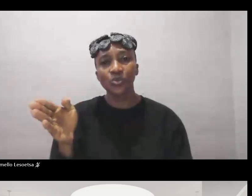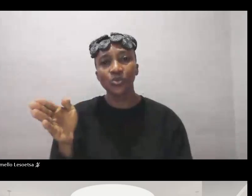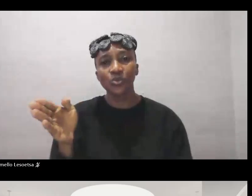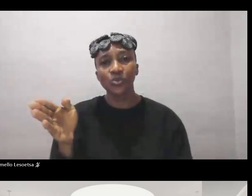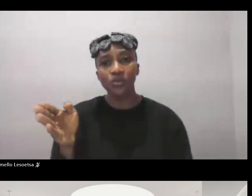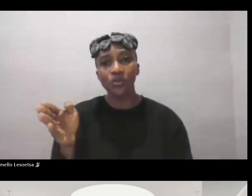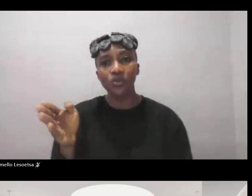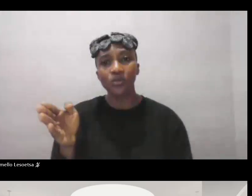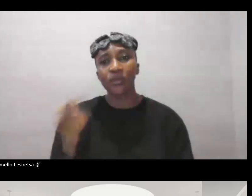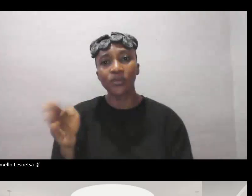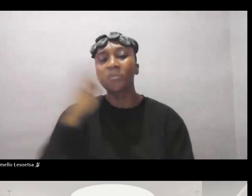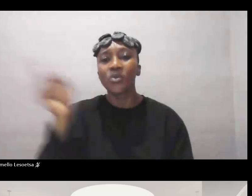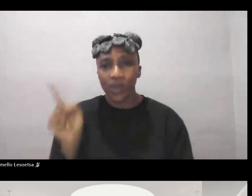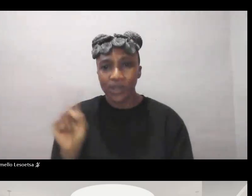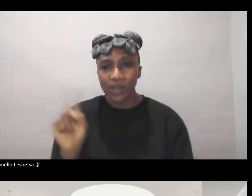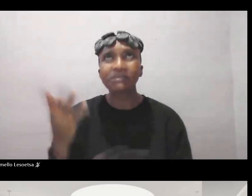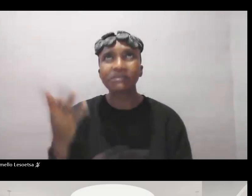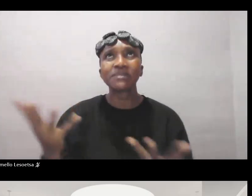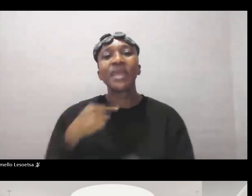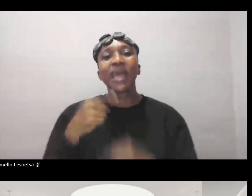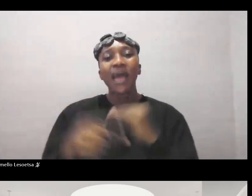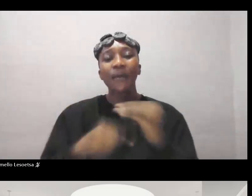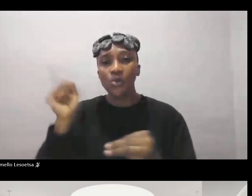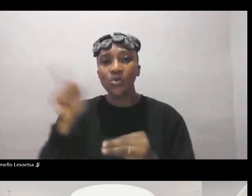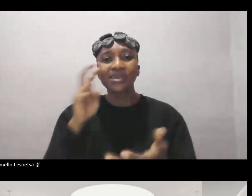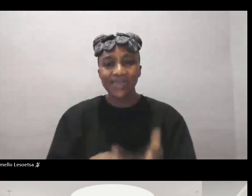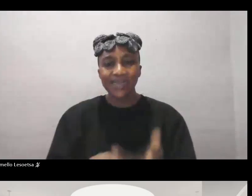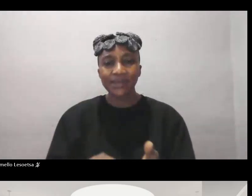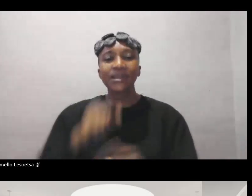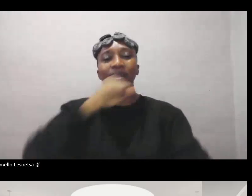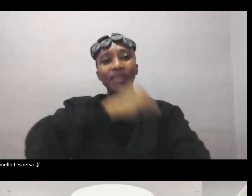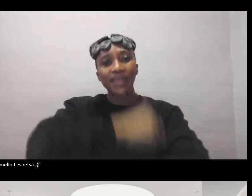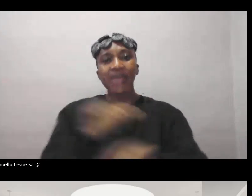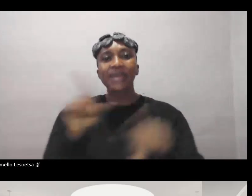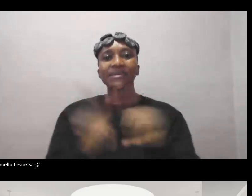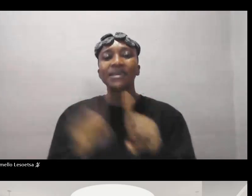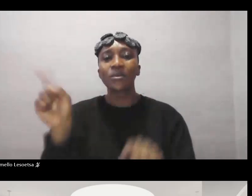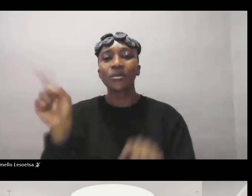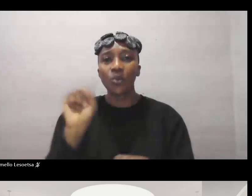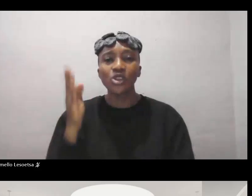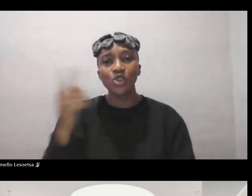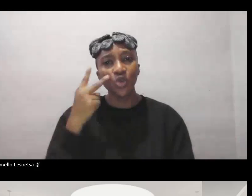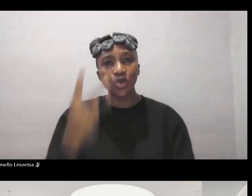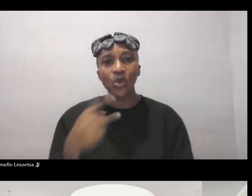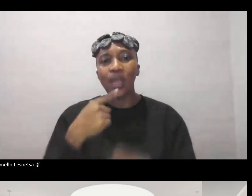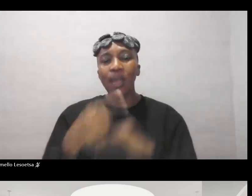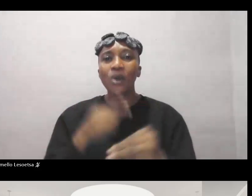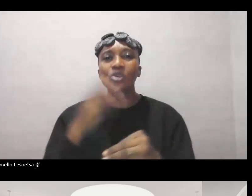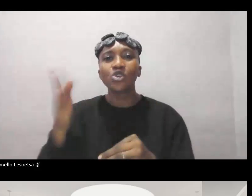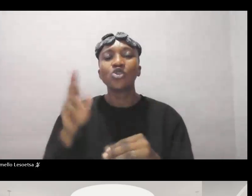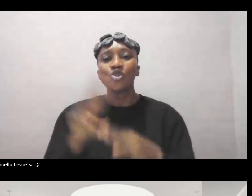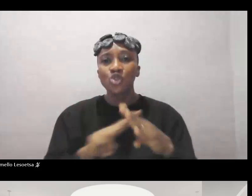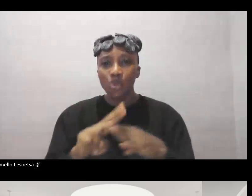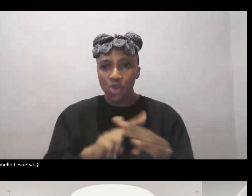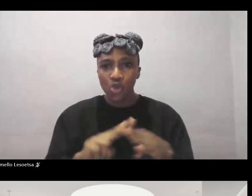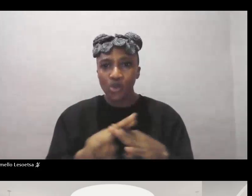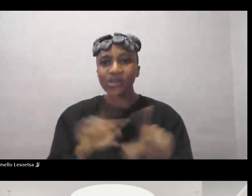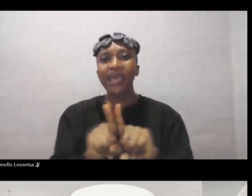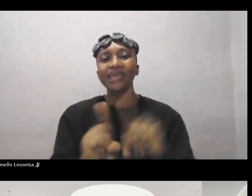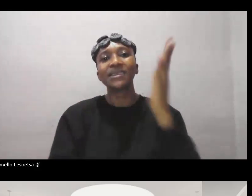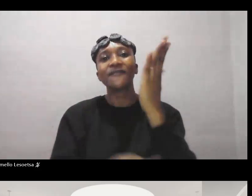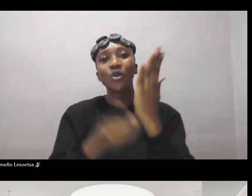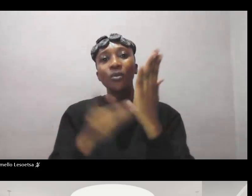the needs of the learner. And then if you're now looking at how do you support that as a development practitioner, you bring that layer also